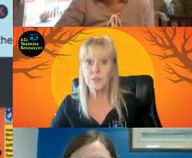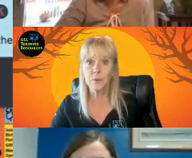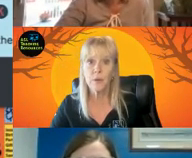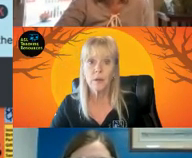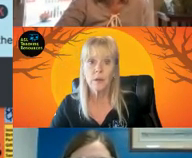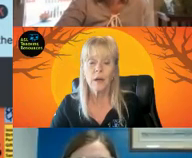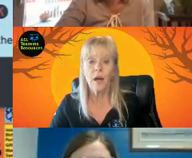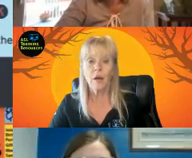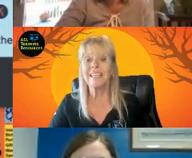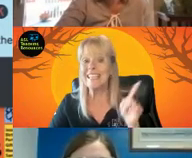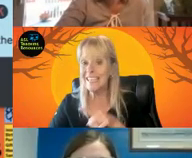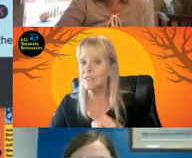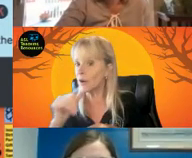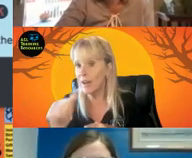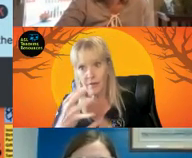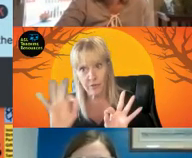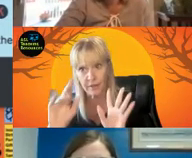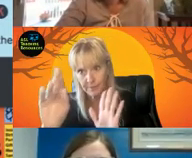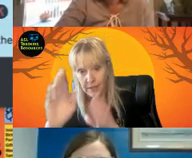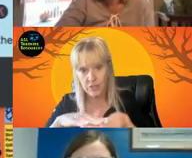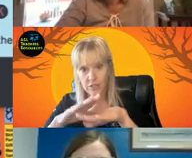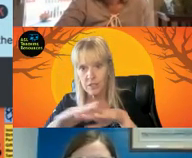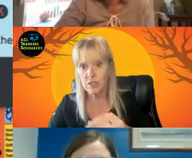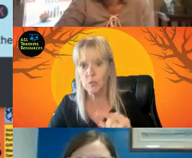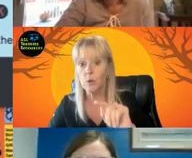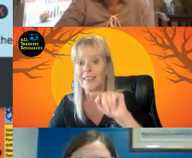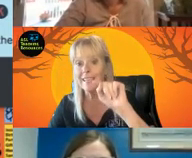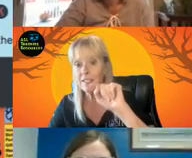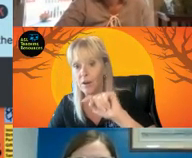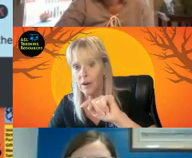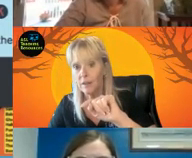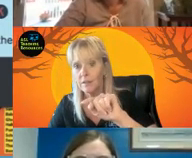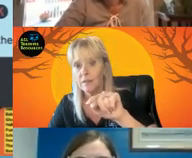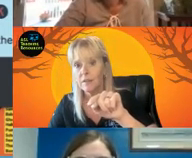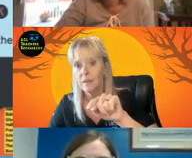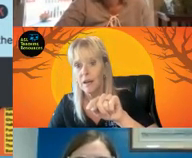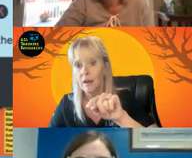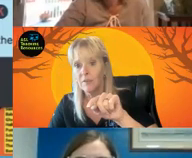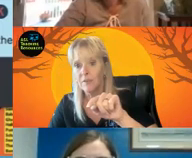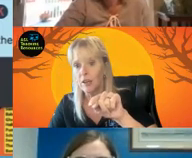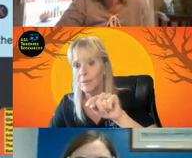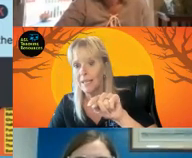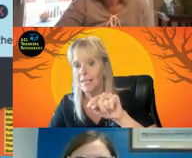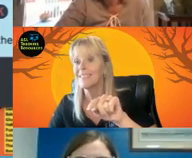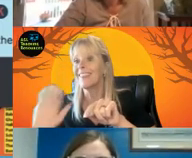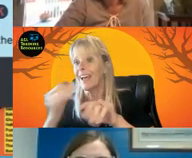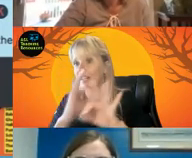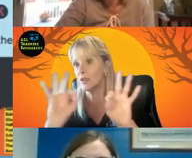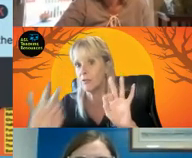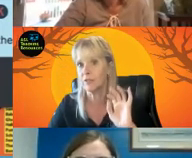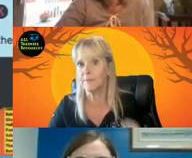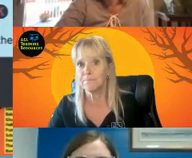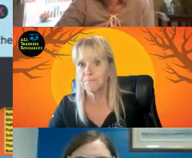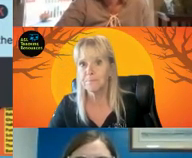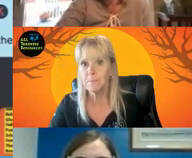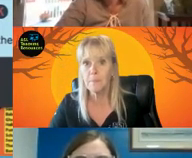free too. The links are not free. Just to warn you, these are the video playlist. That is